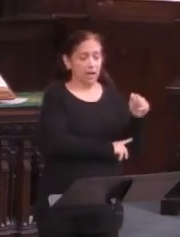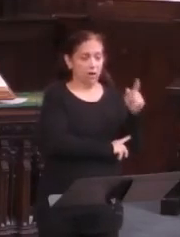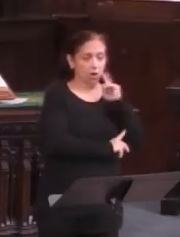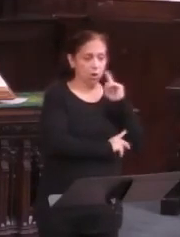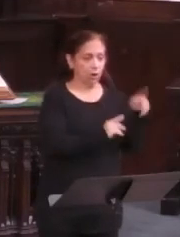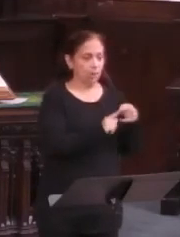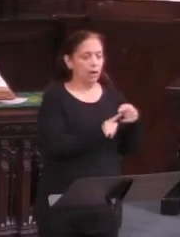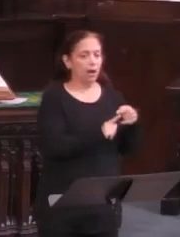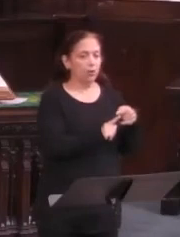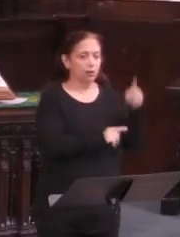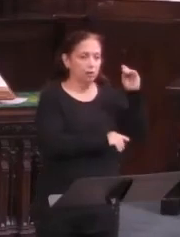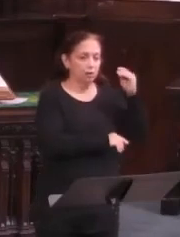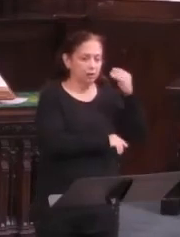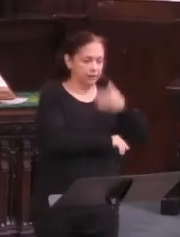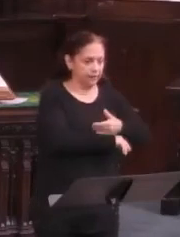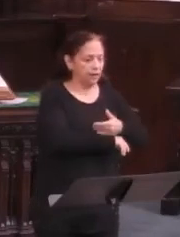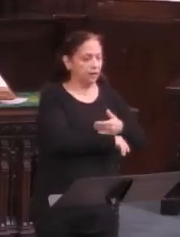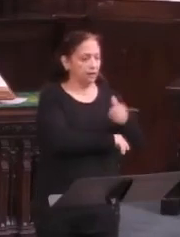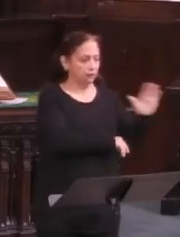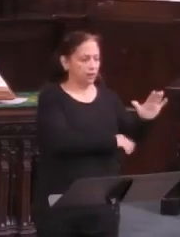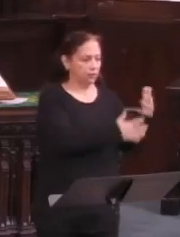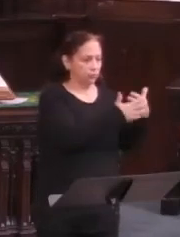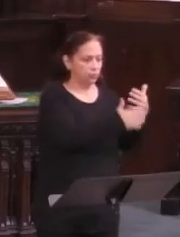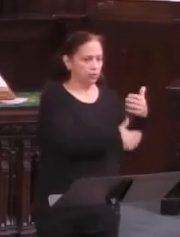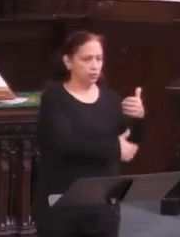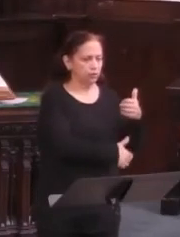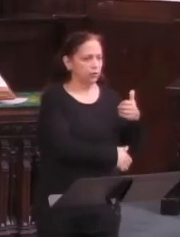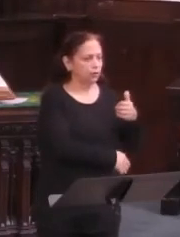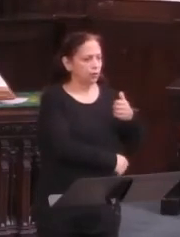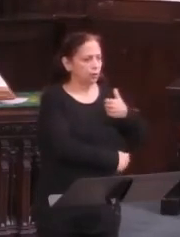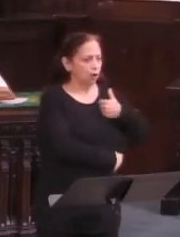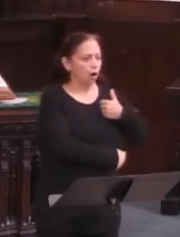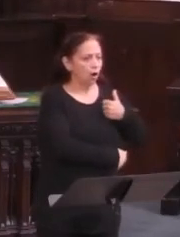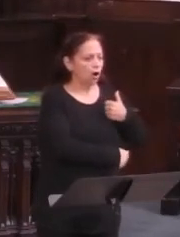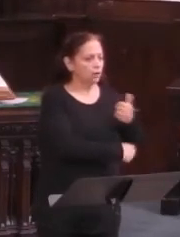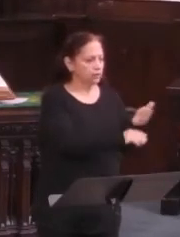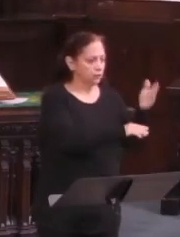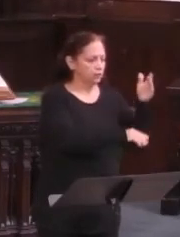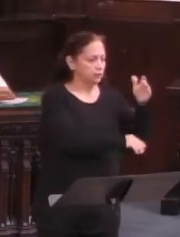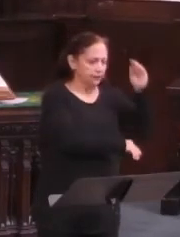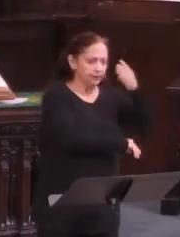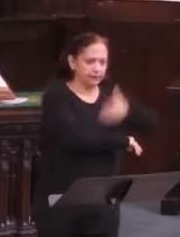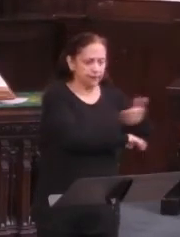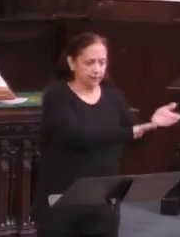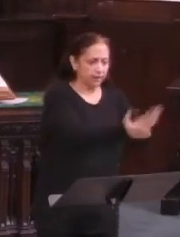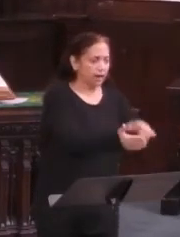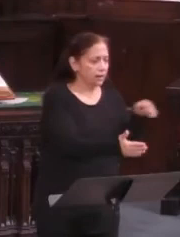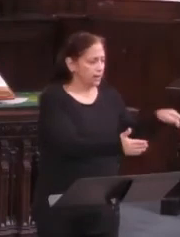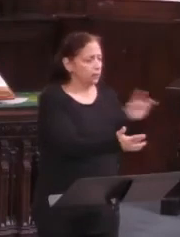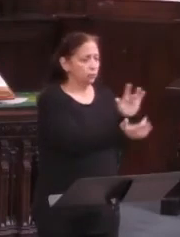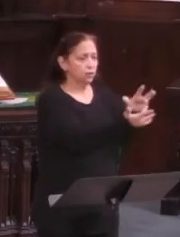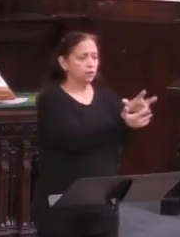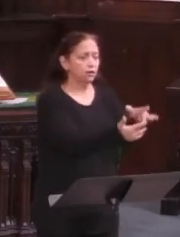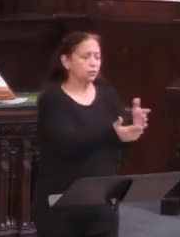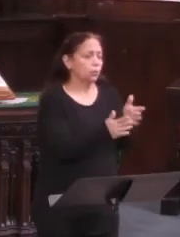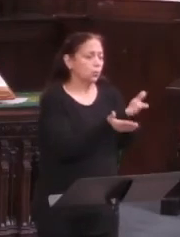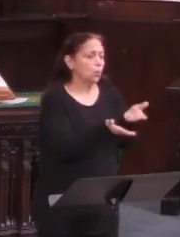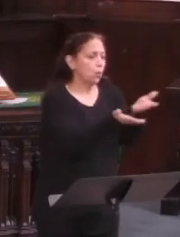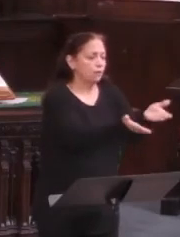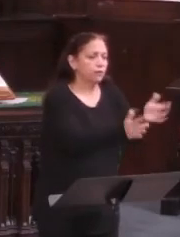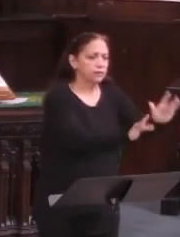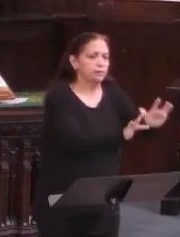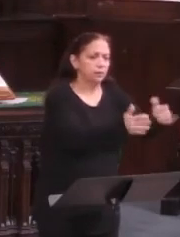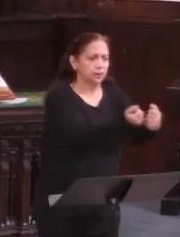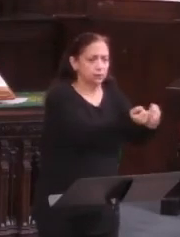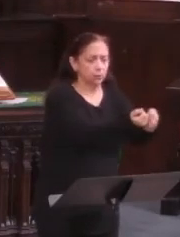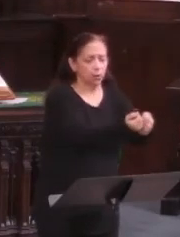the death of the son of one of his prison guards, he reached out to offer sympathy and support. Having